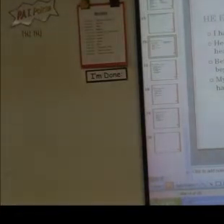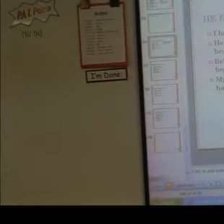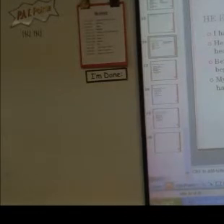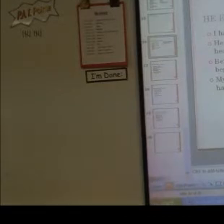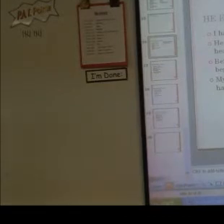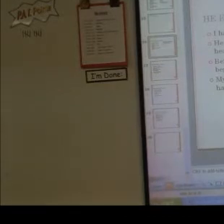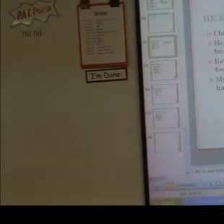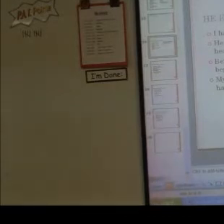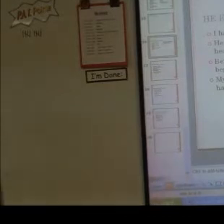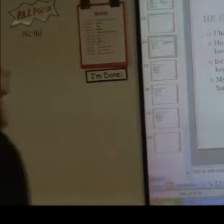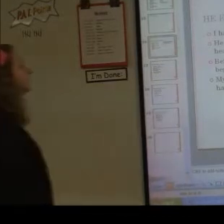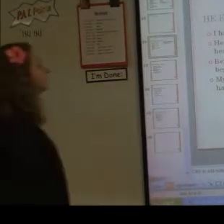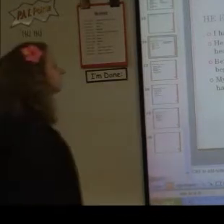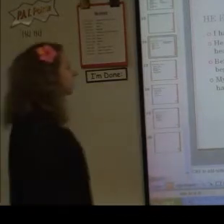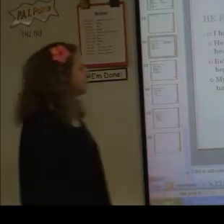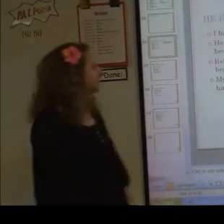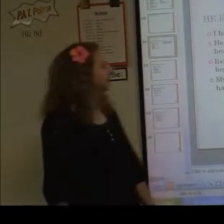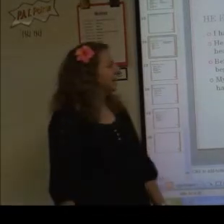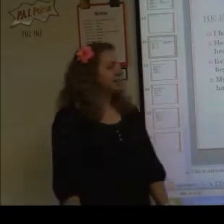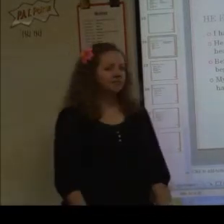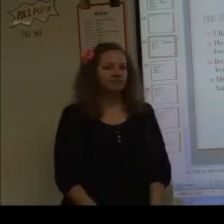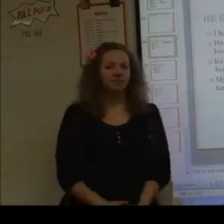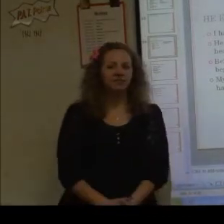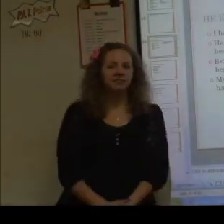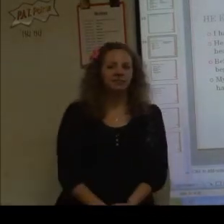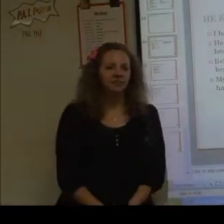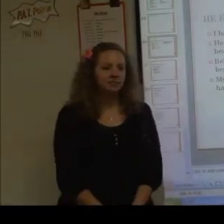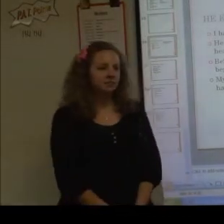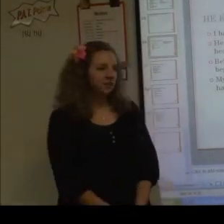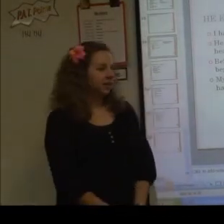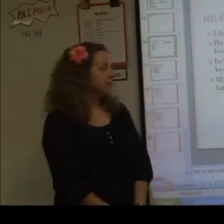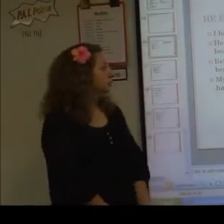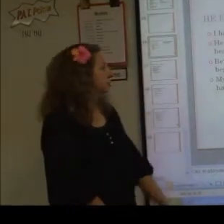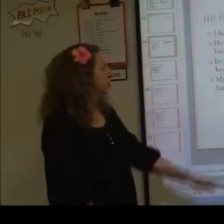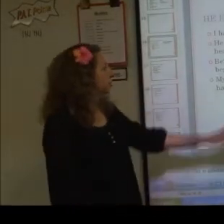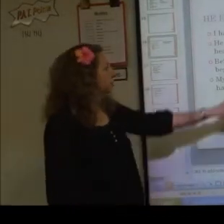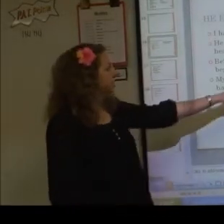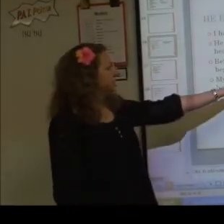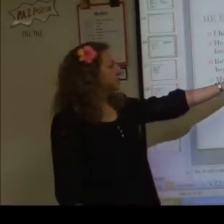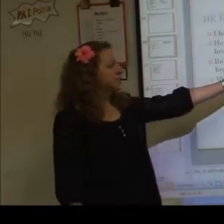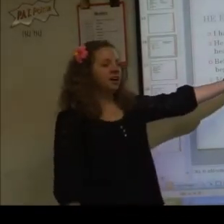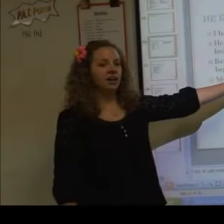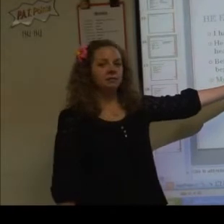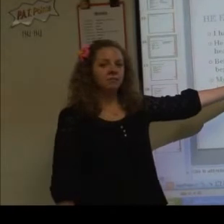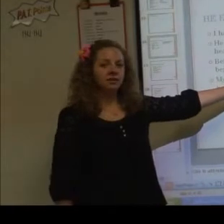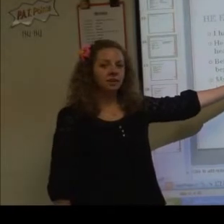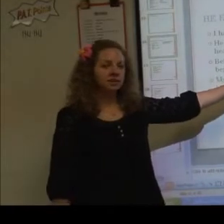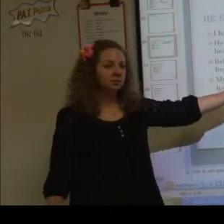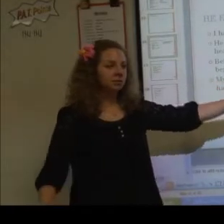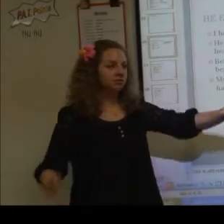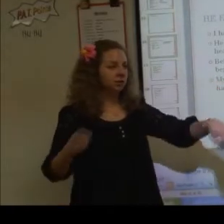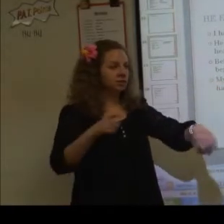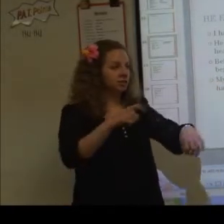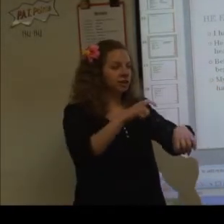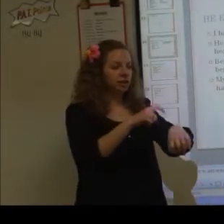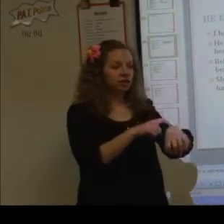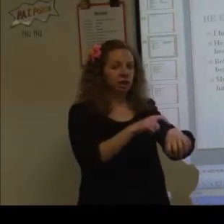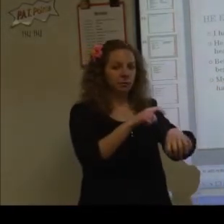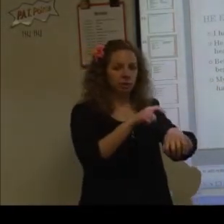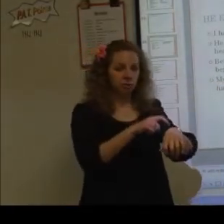Okay. Before even time began. Okay. So this time isn't referring to like your time on your